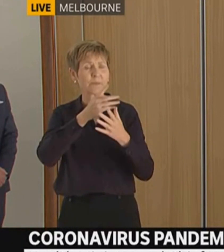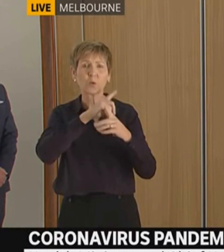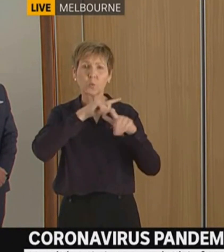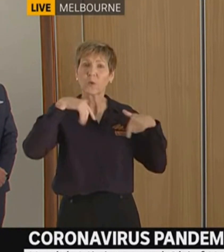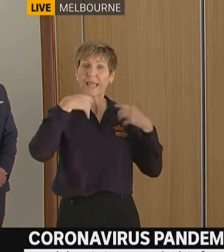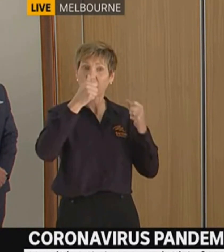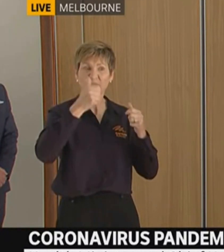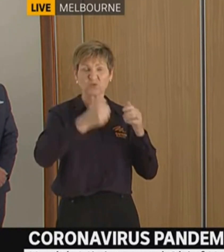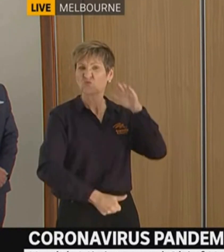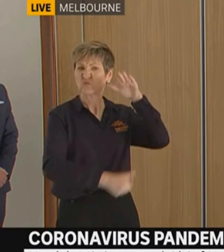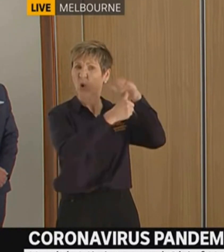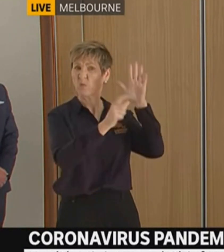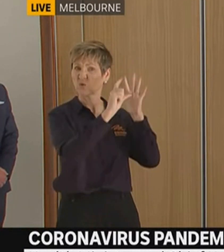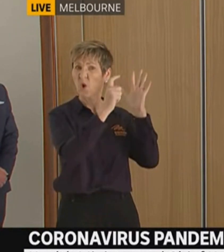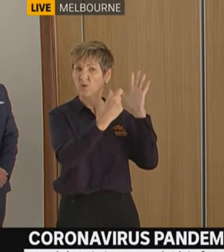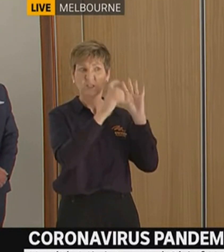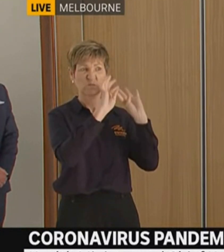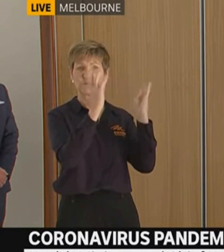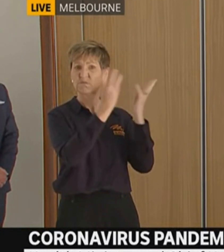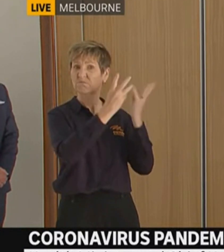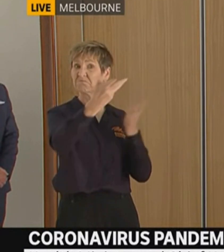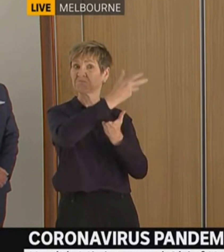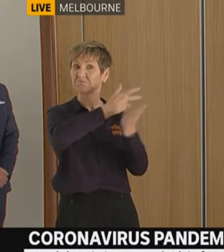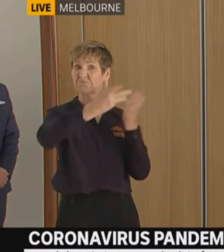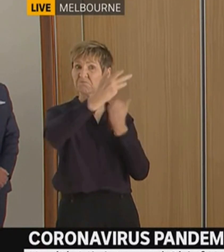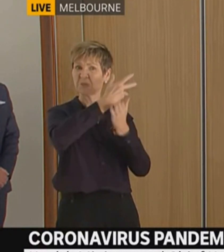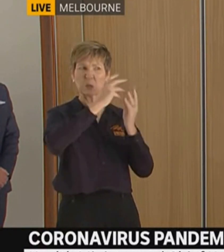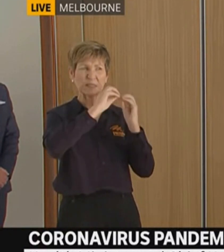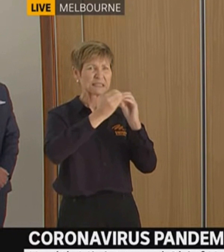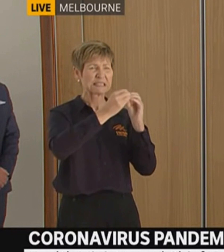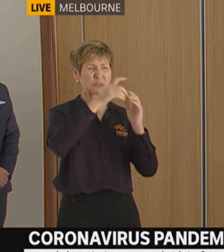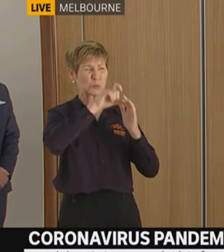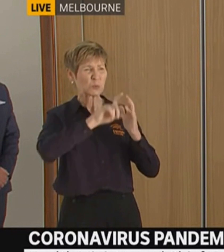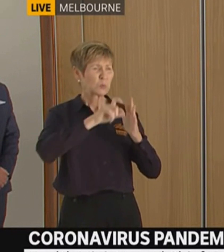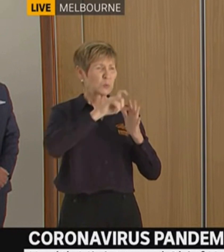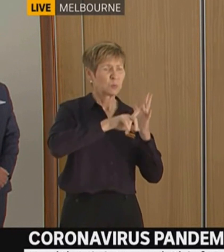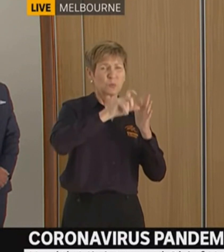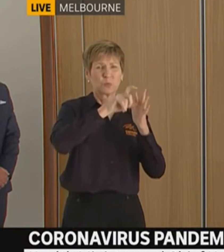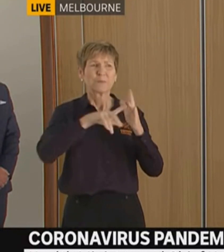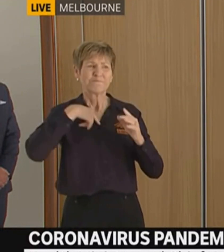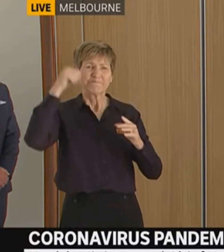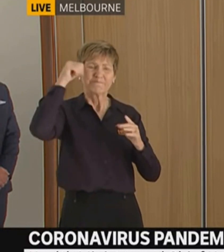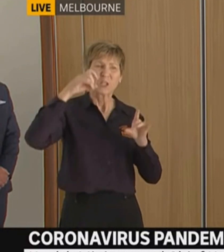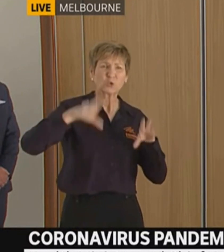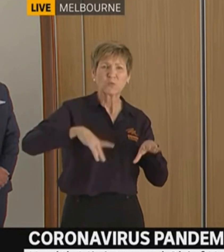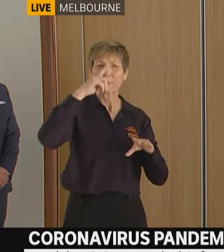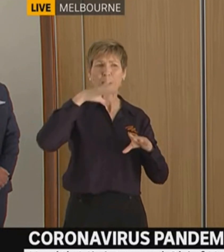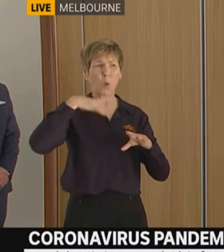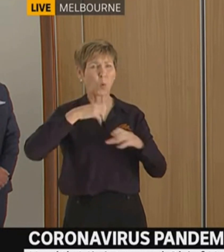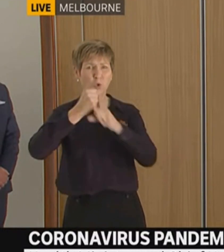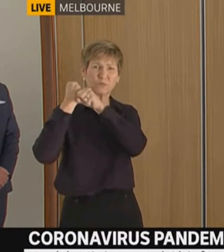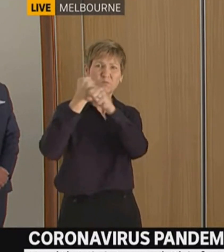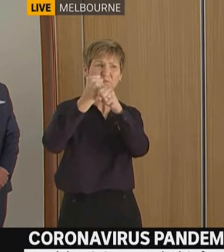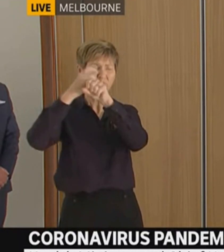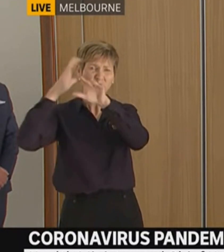press conference earlier today, and we discussed this issue of mass gatherings, and we have put out a statement, as the Minister said, expressing